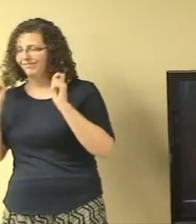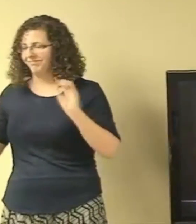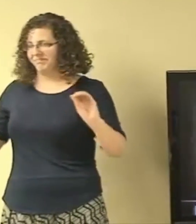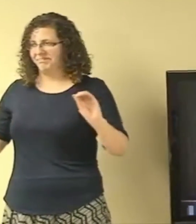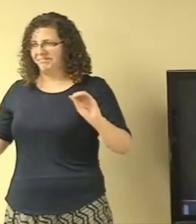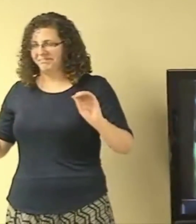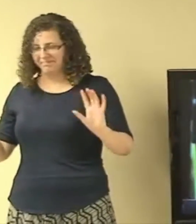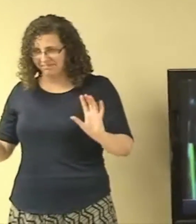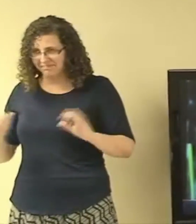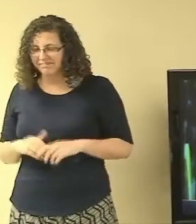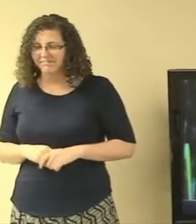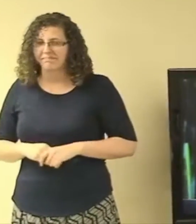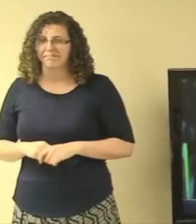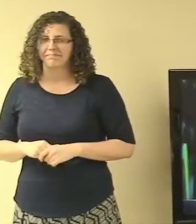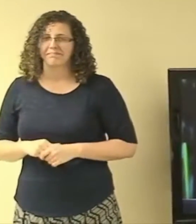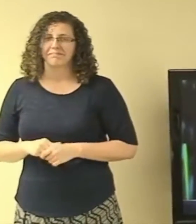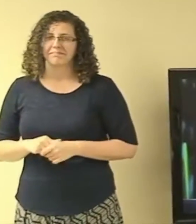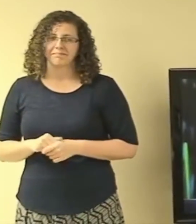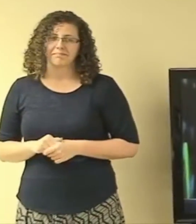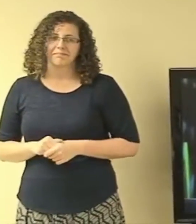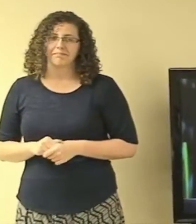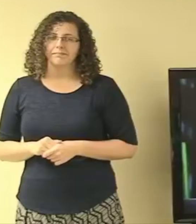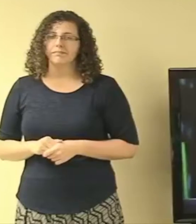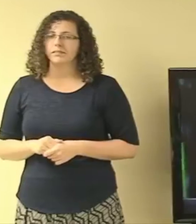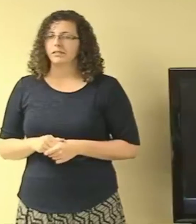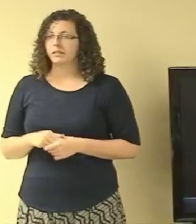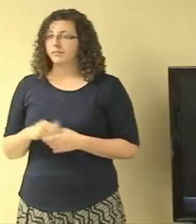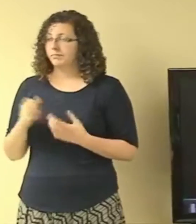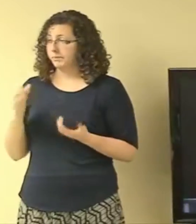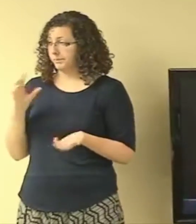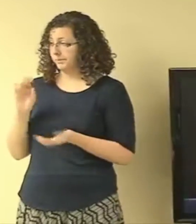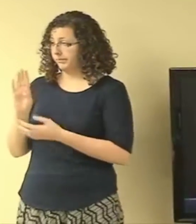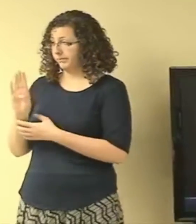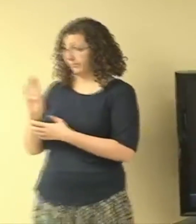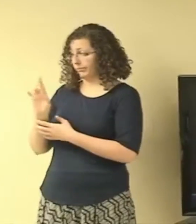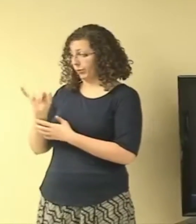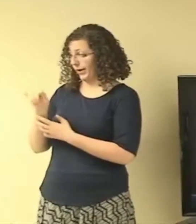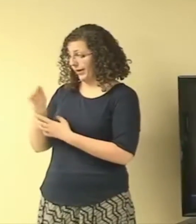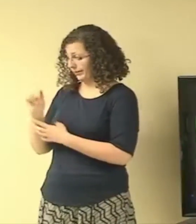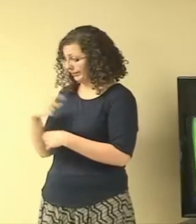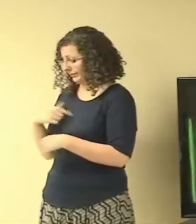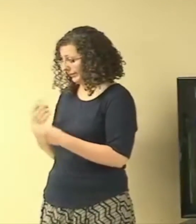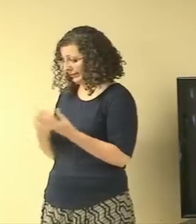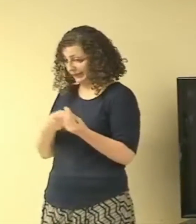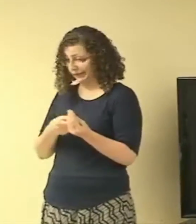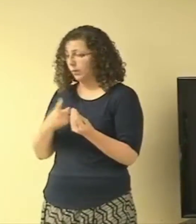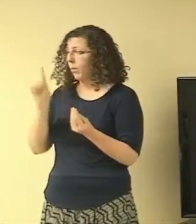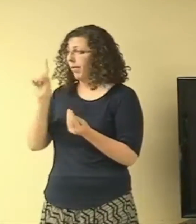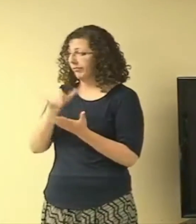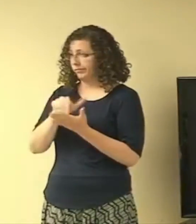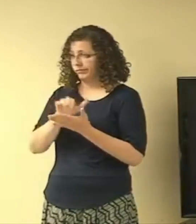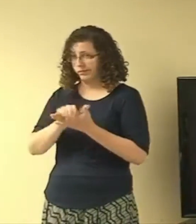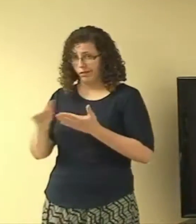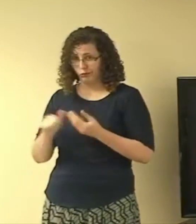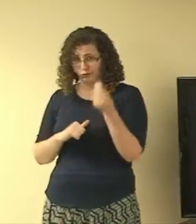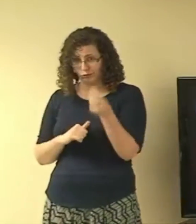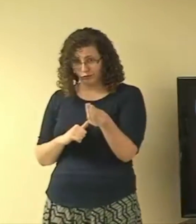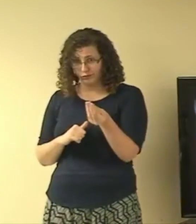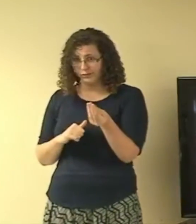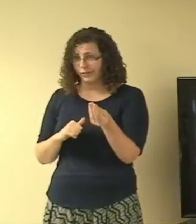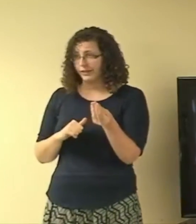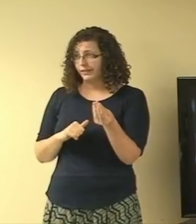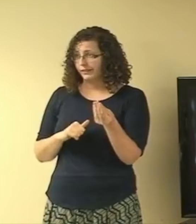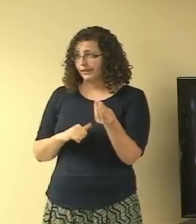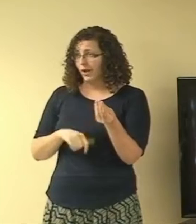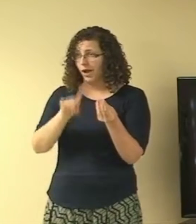bunny ears or anything like that. But okay, Brian, here's what we're going to do. This is $1,000. It is